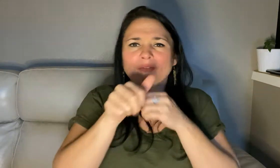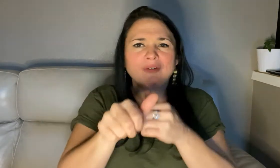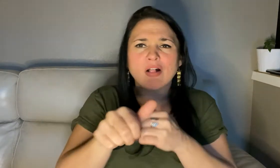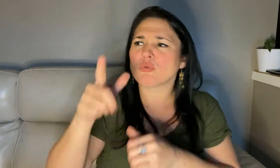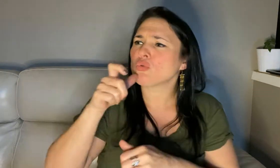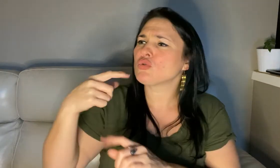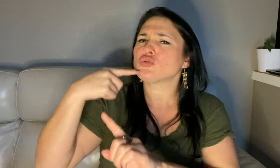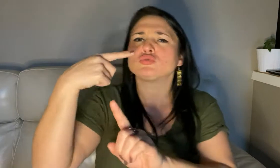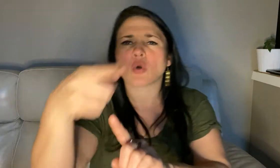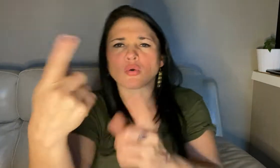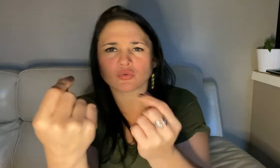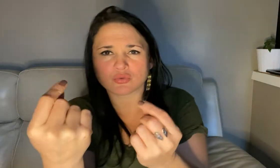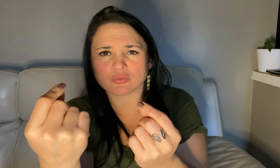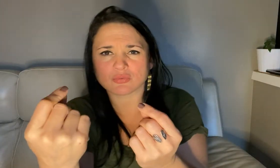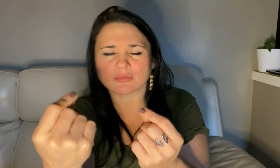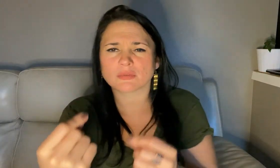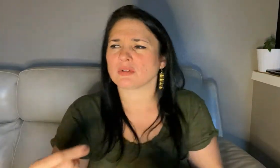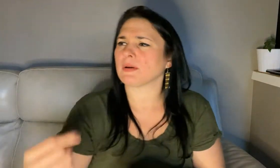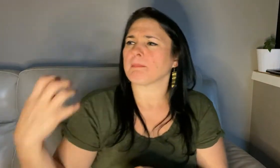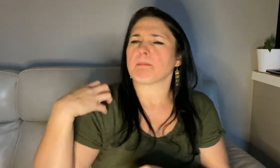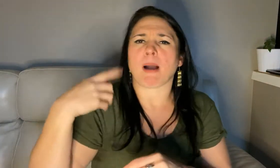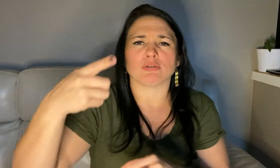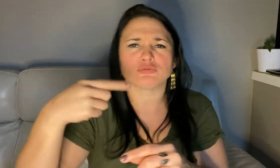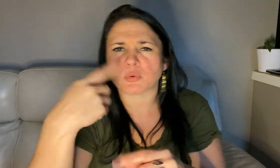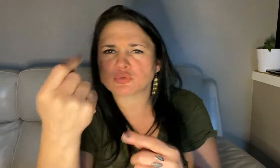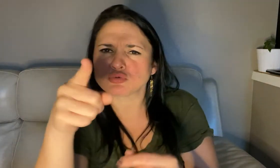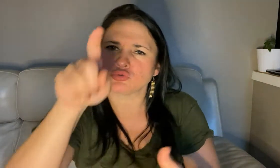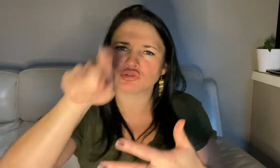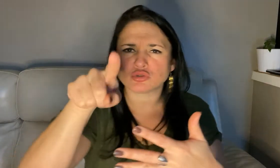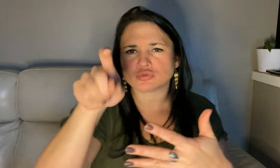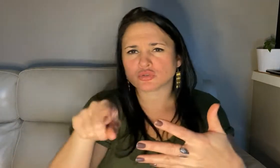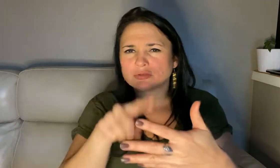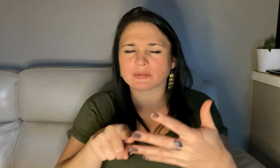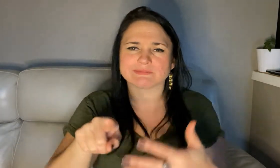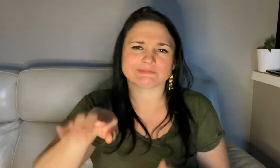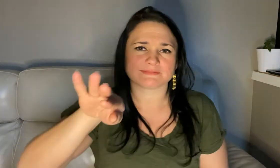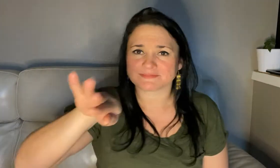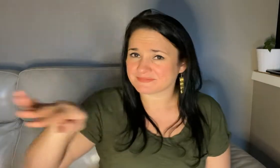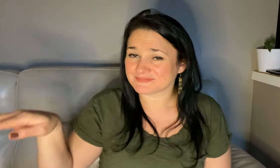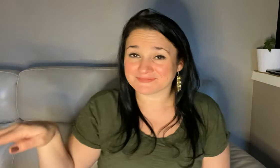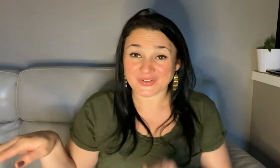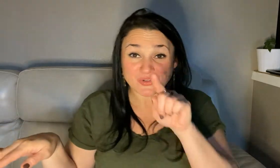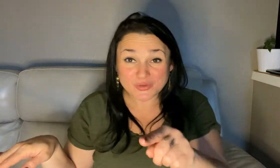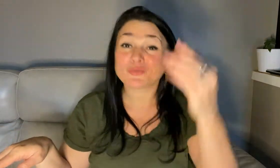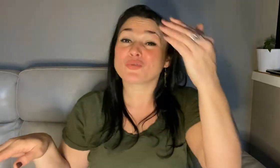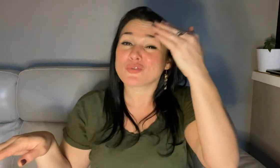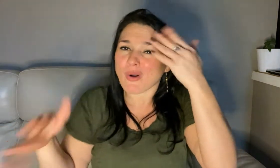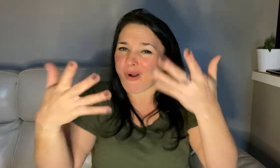Be yourself. Don't follow what somebody's telling you to do. As far as they're giving you some tips on how you need to